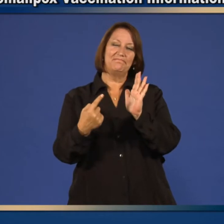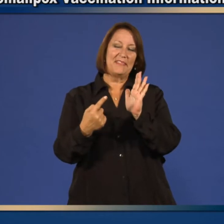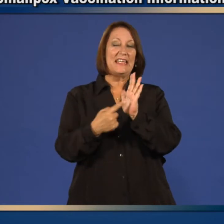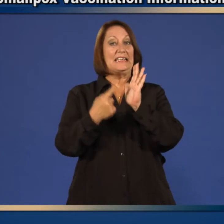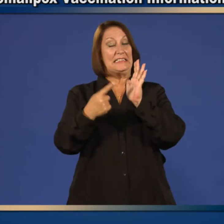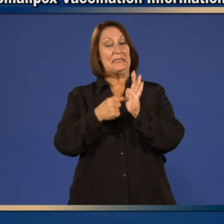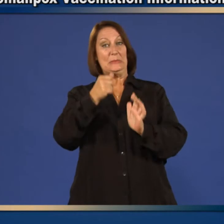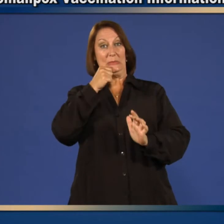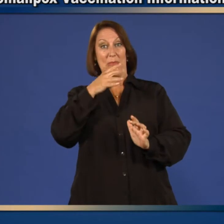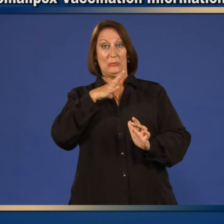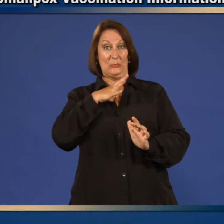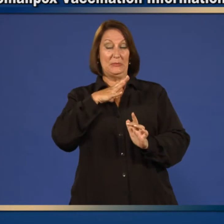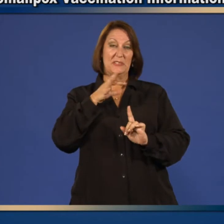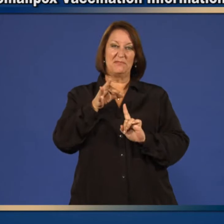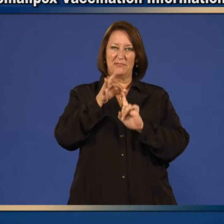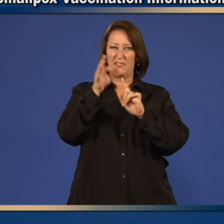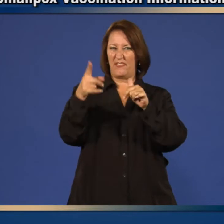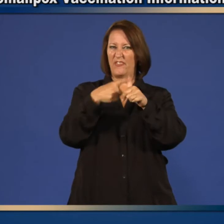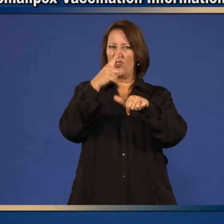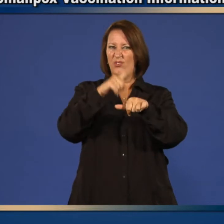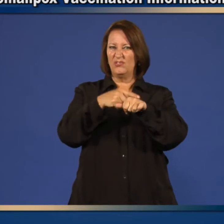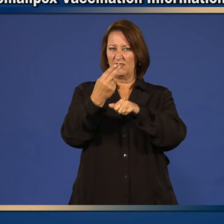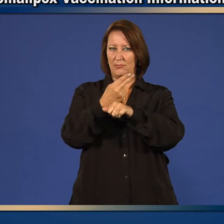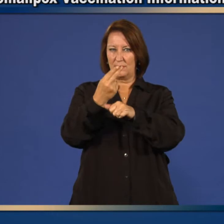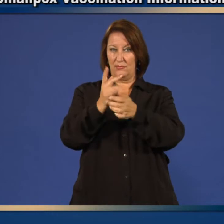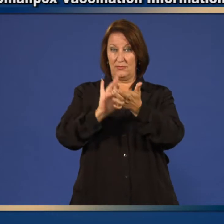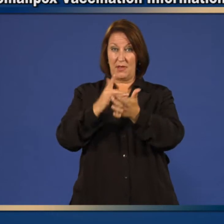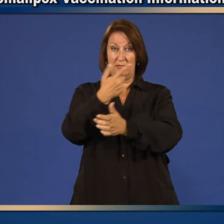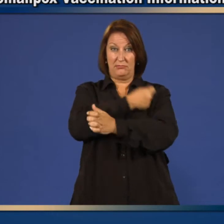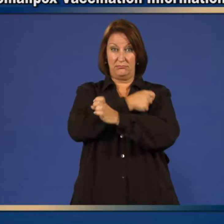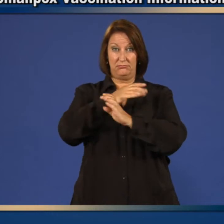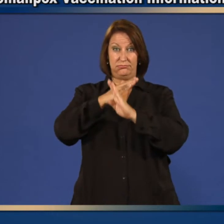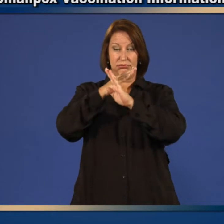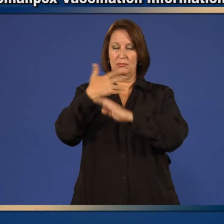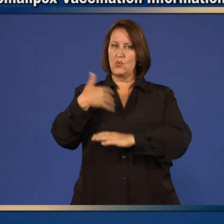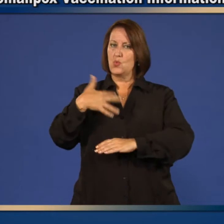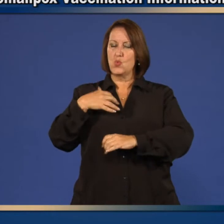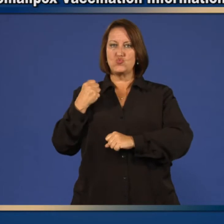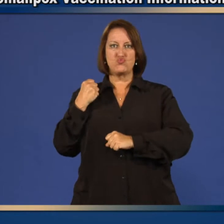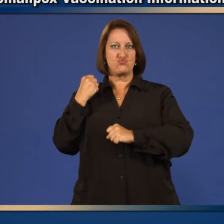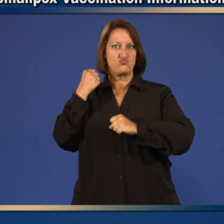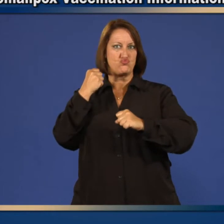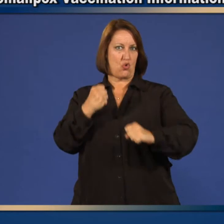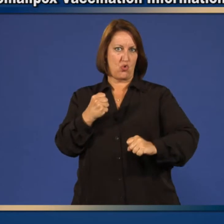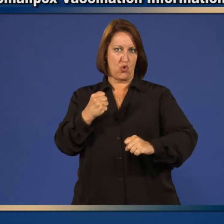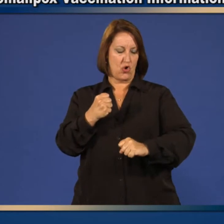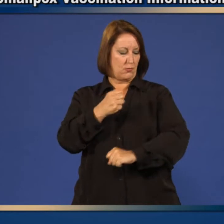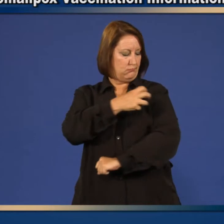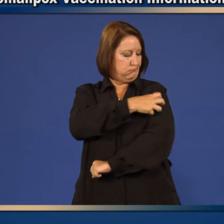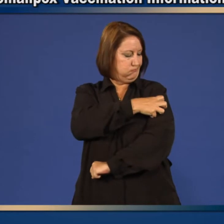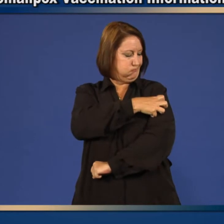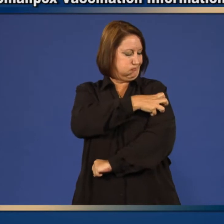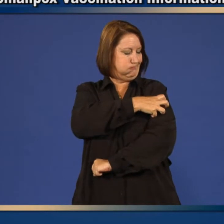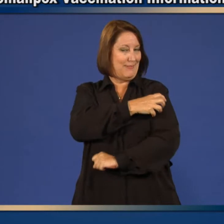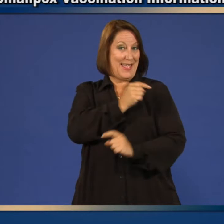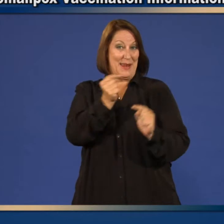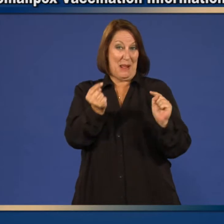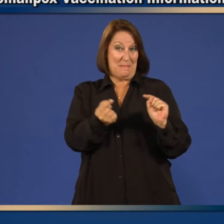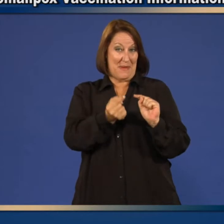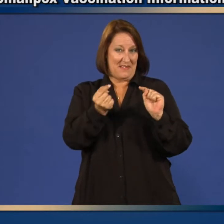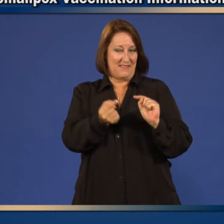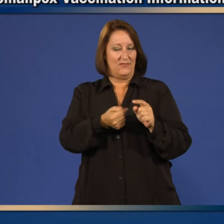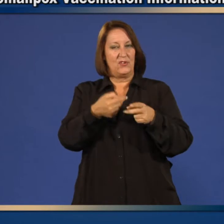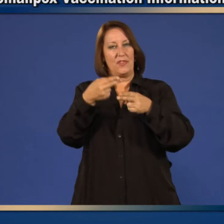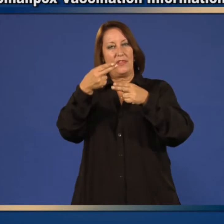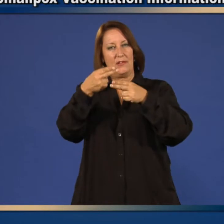Sometimes, especially among first-time vaccinees, the smallpox vaccination reaction is unusually